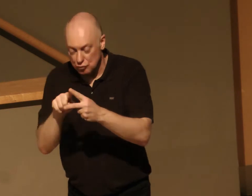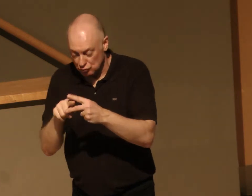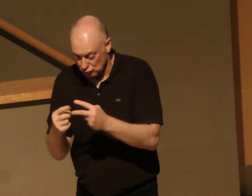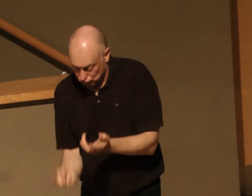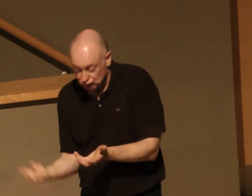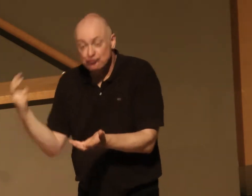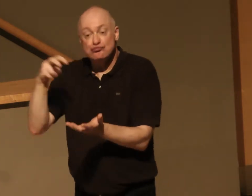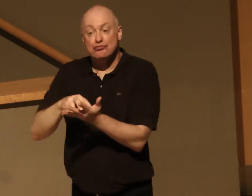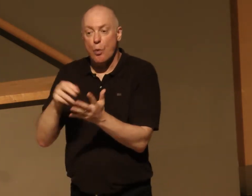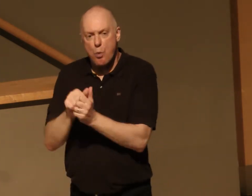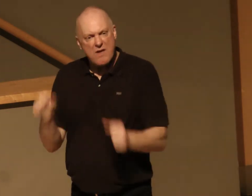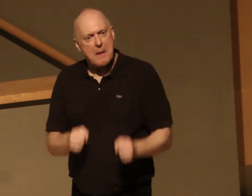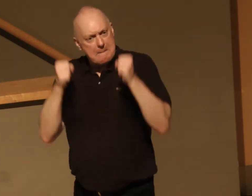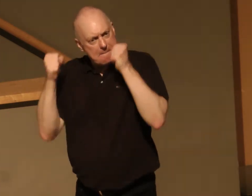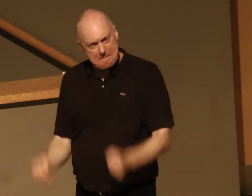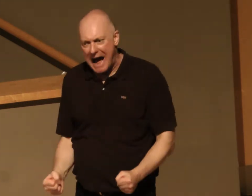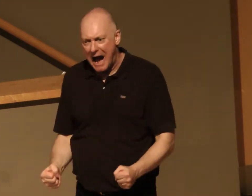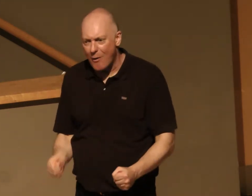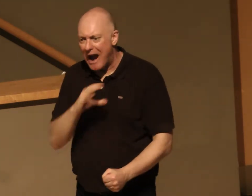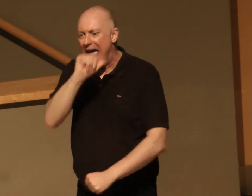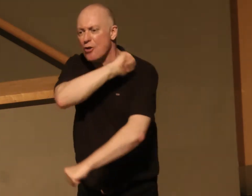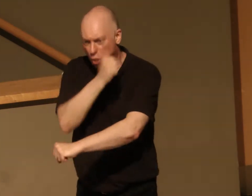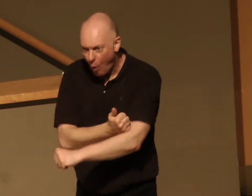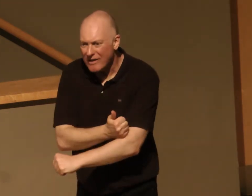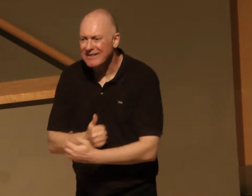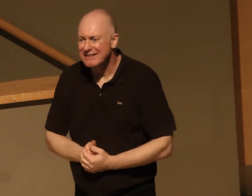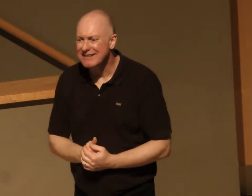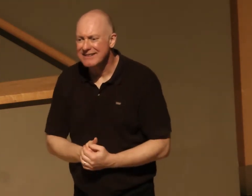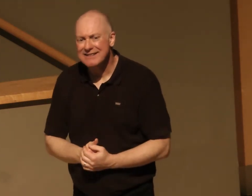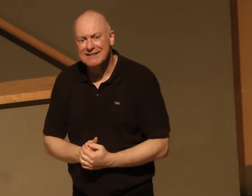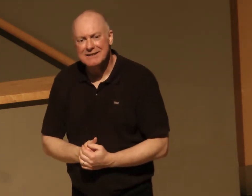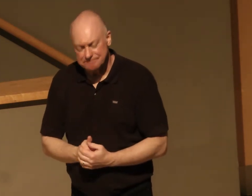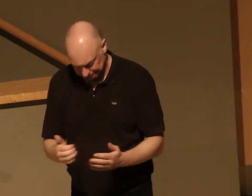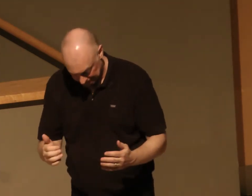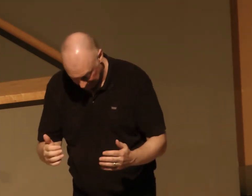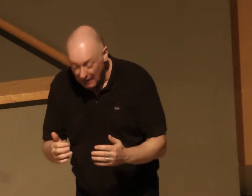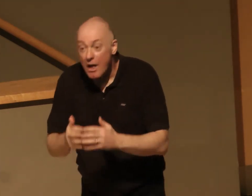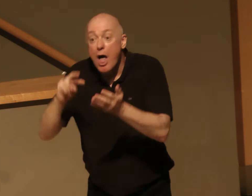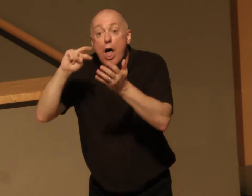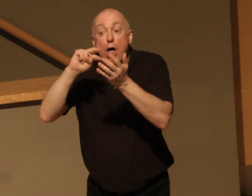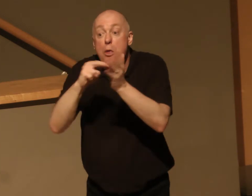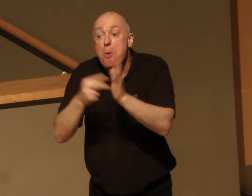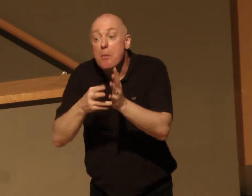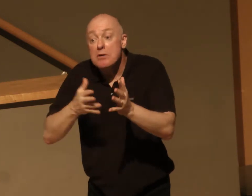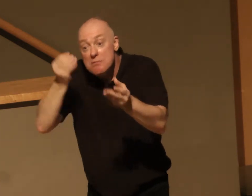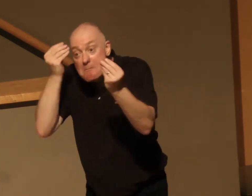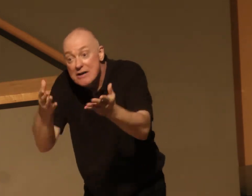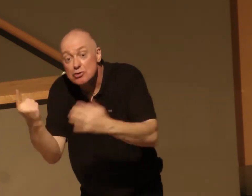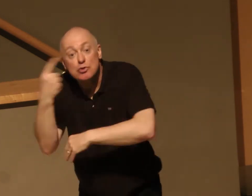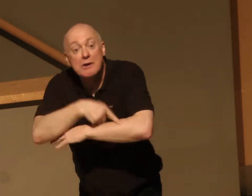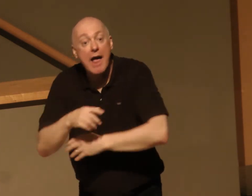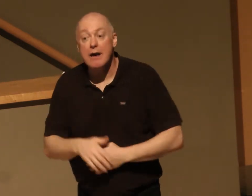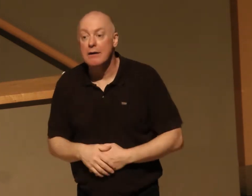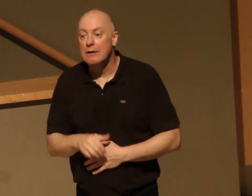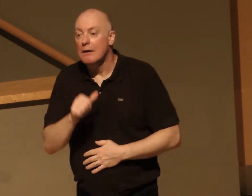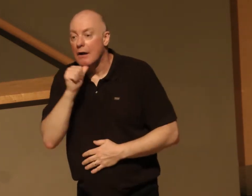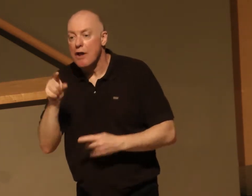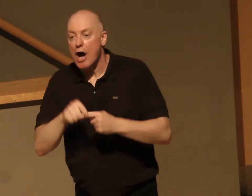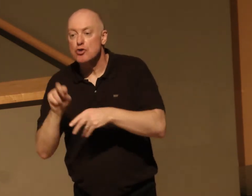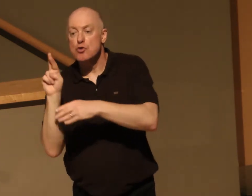with great power and authority. So the purpose of this message today is not to rehearse the historicity